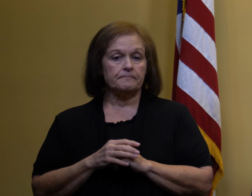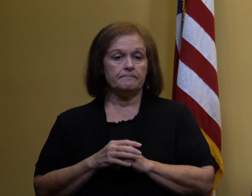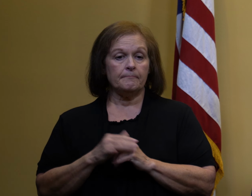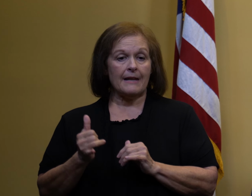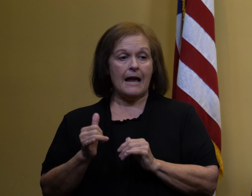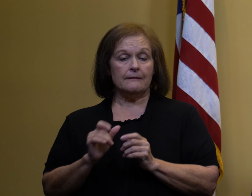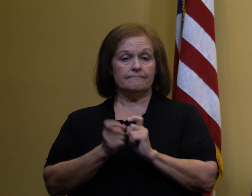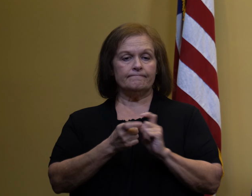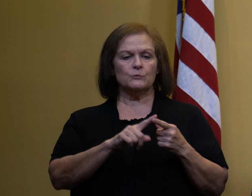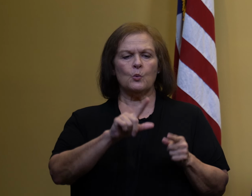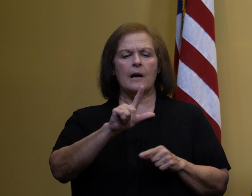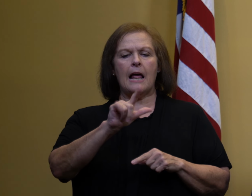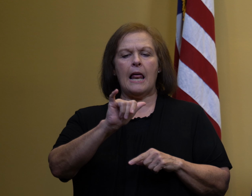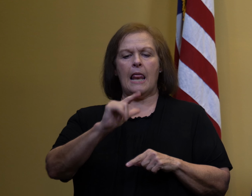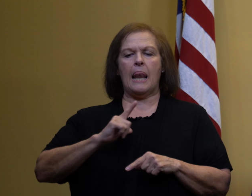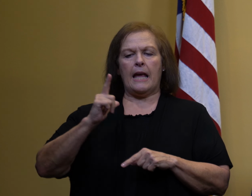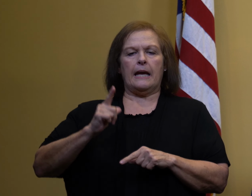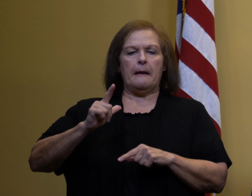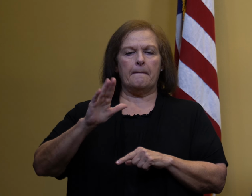Pivoting to Lincoln Beach.